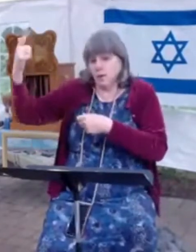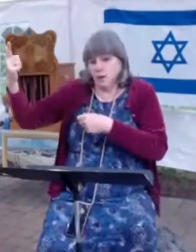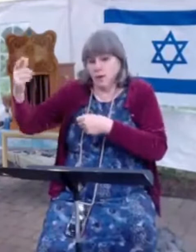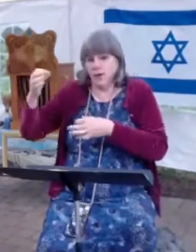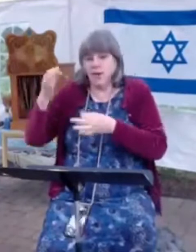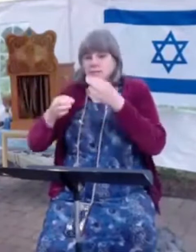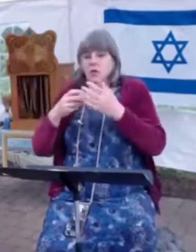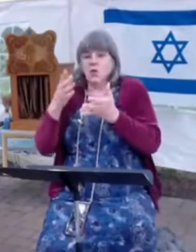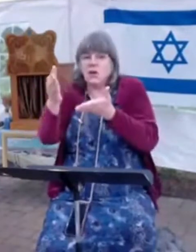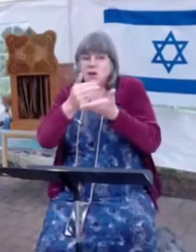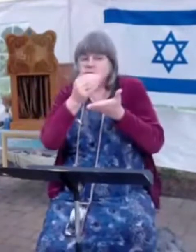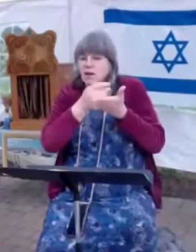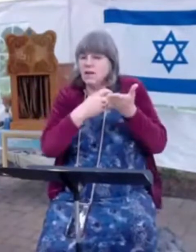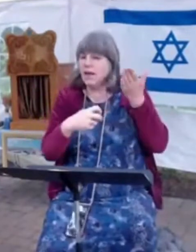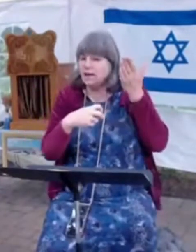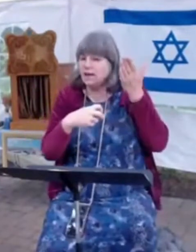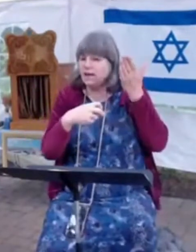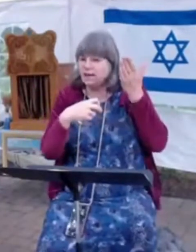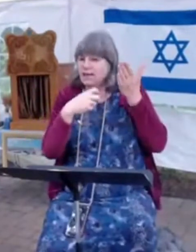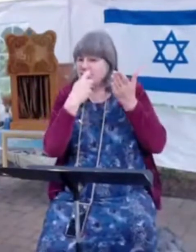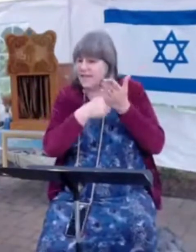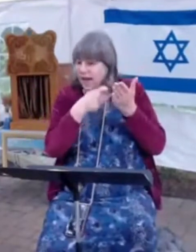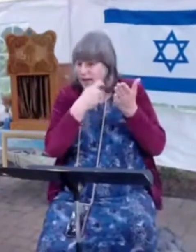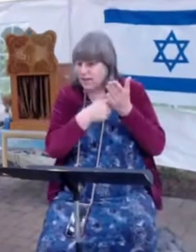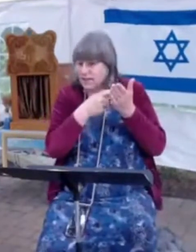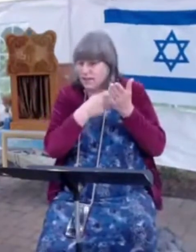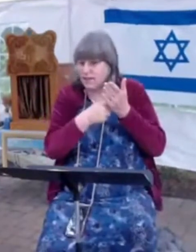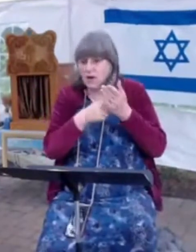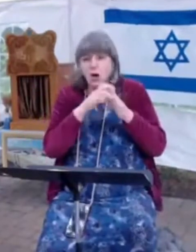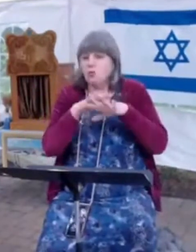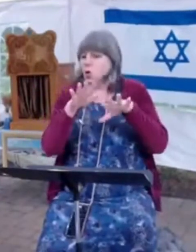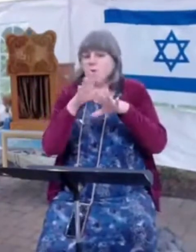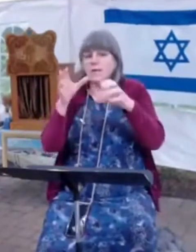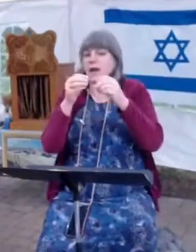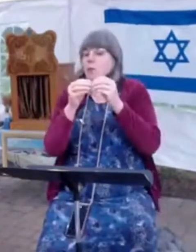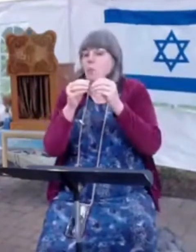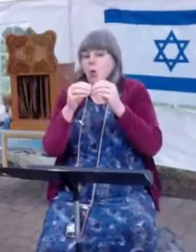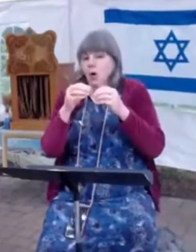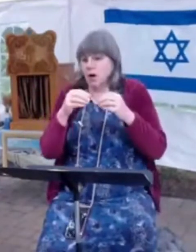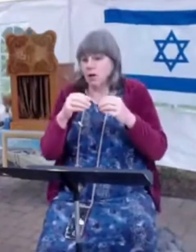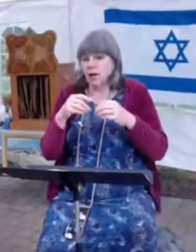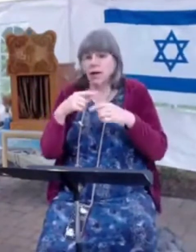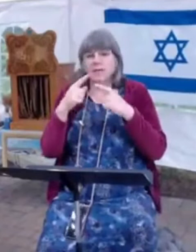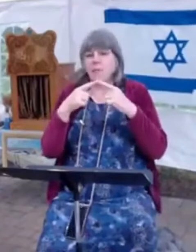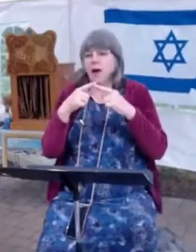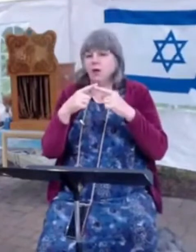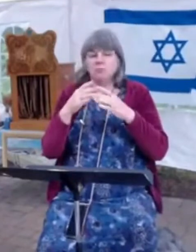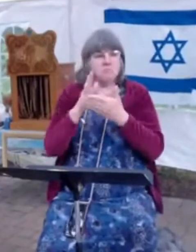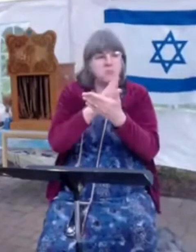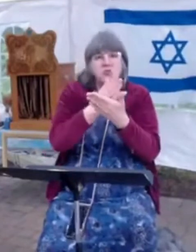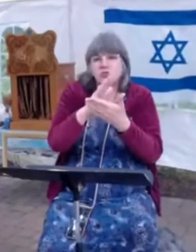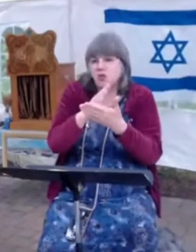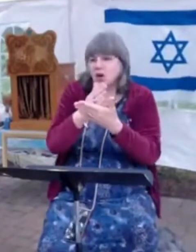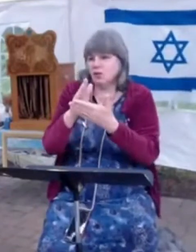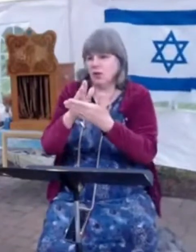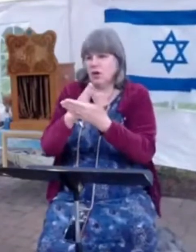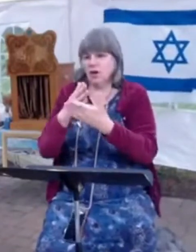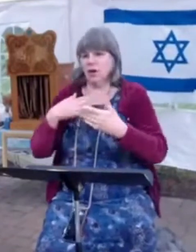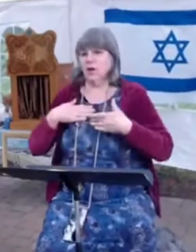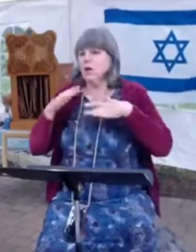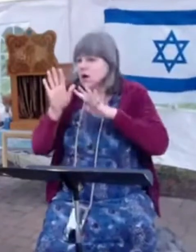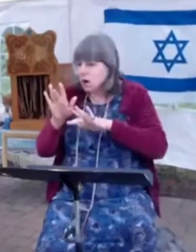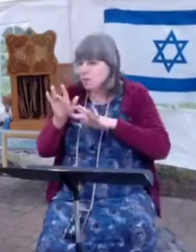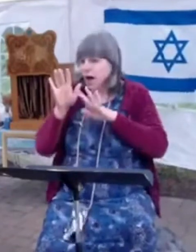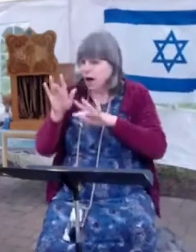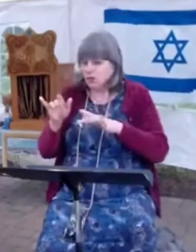oppress people. It's all about social. It's all about compassion and sharing. That